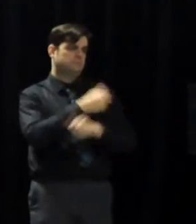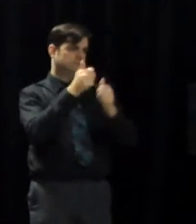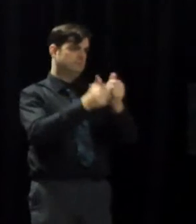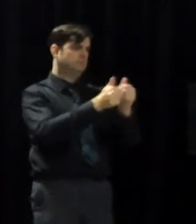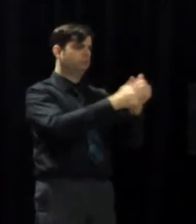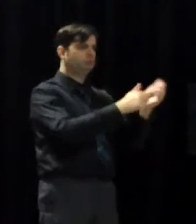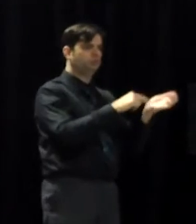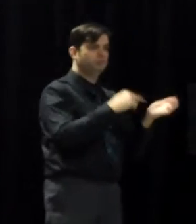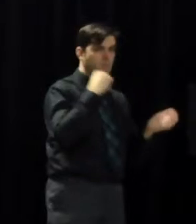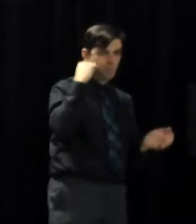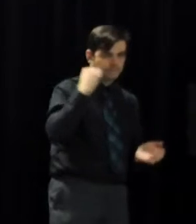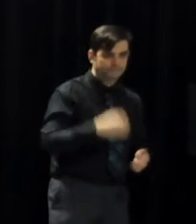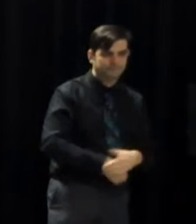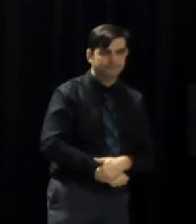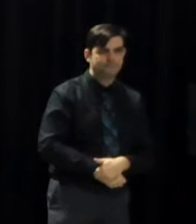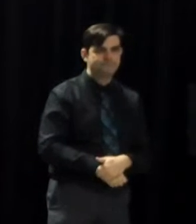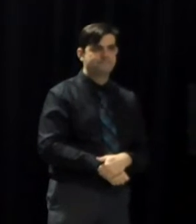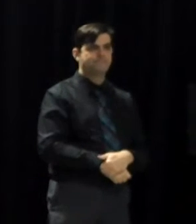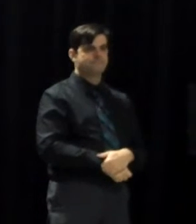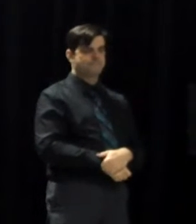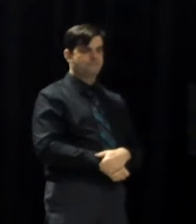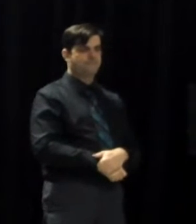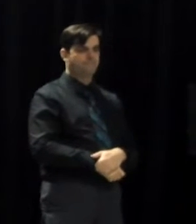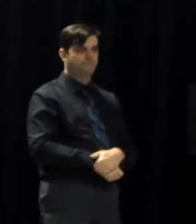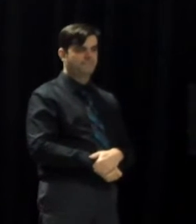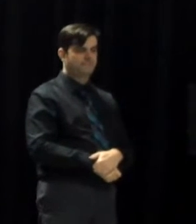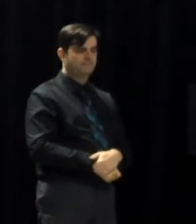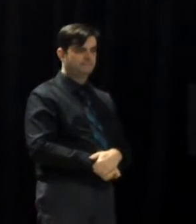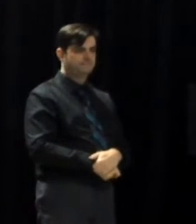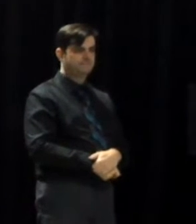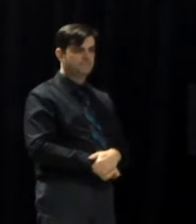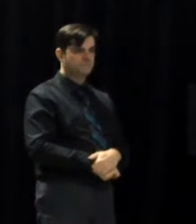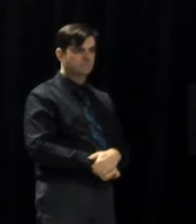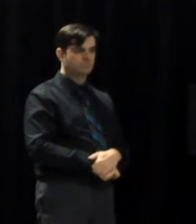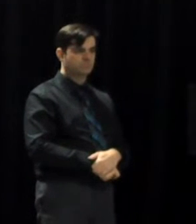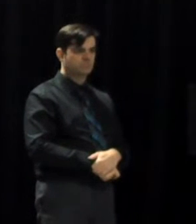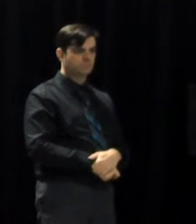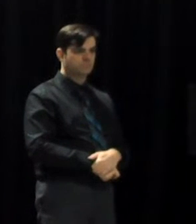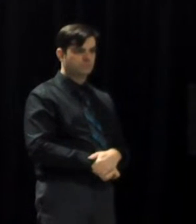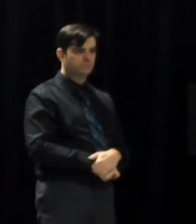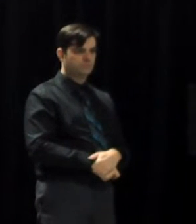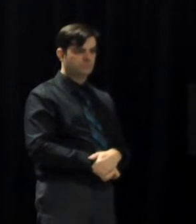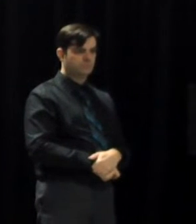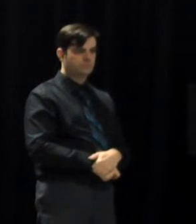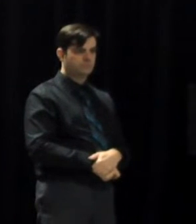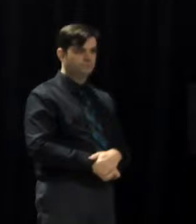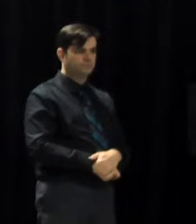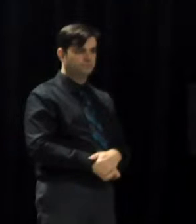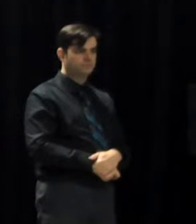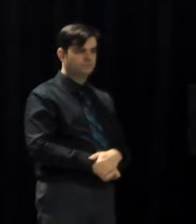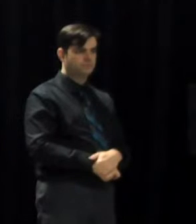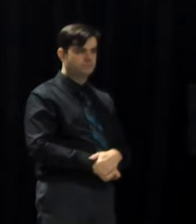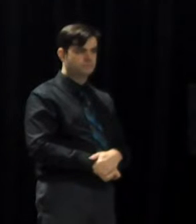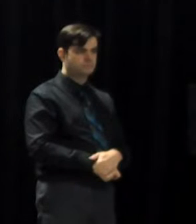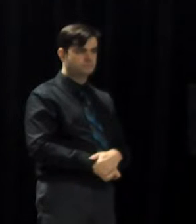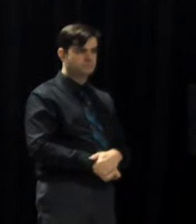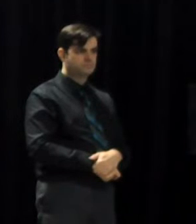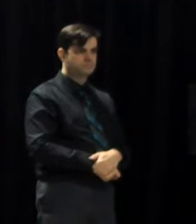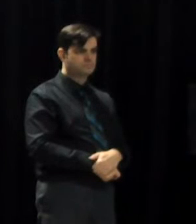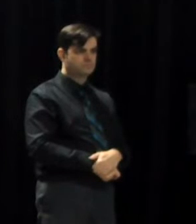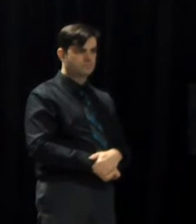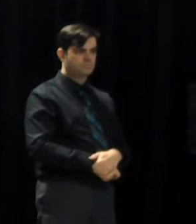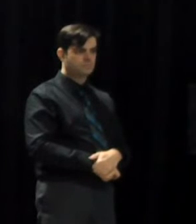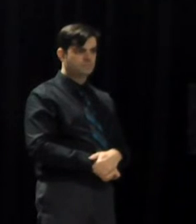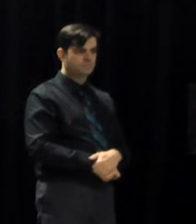as we get through phase 1 here. There's a phase 2, and then you get into phase 3 where it gets a little bit more harder with